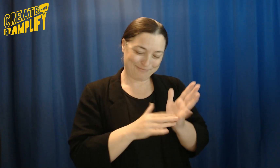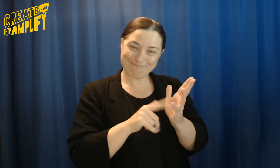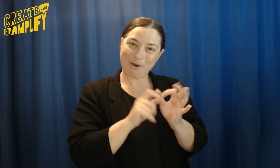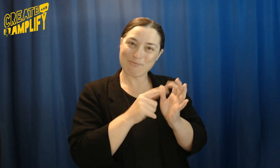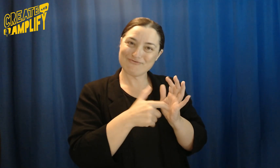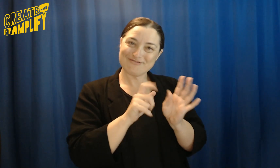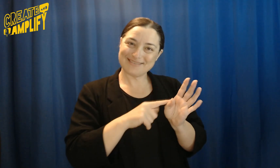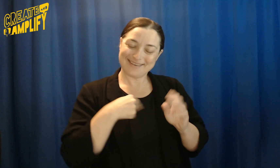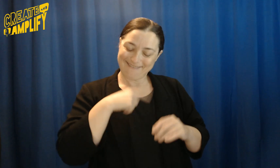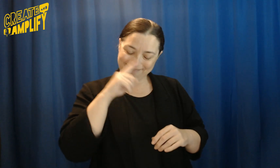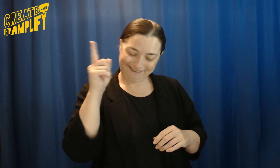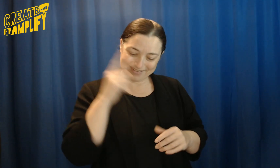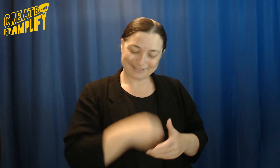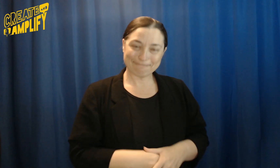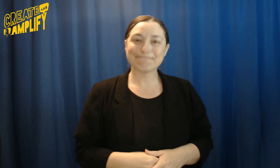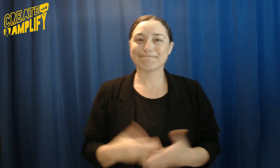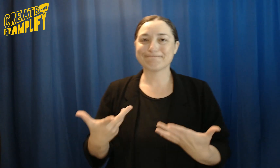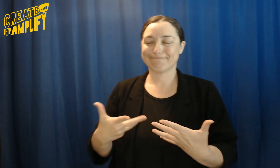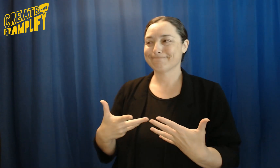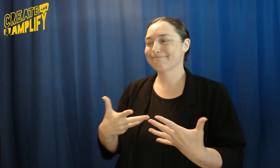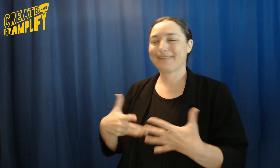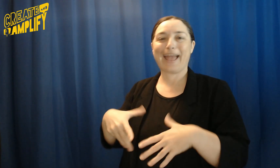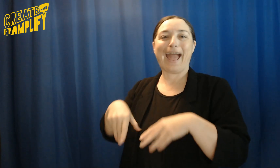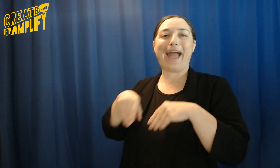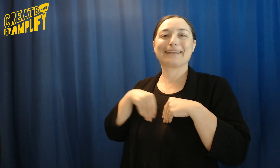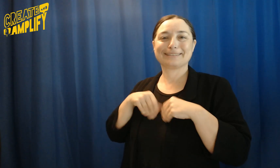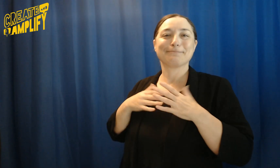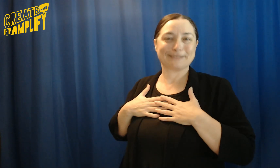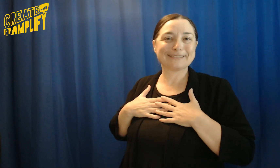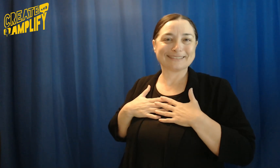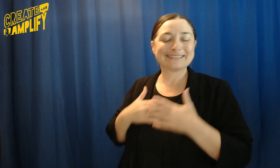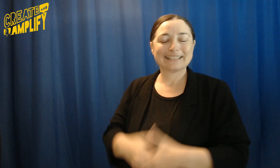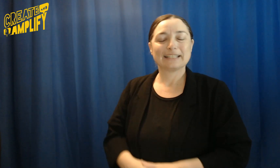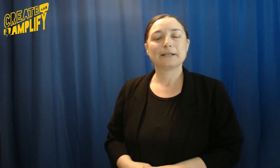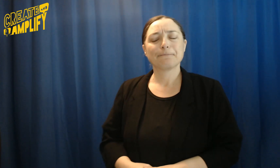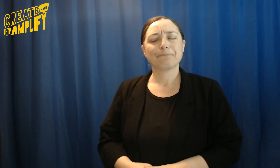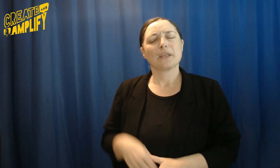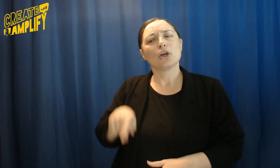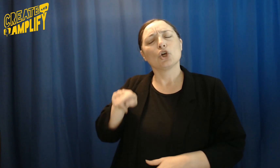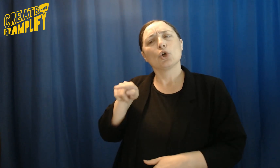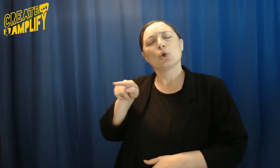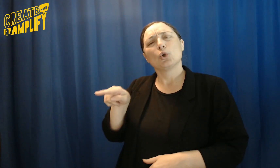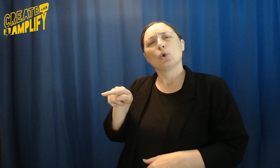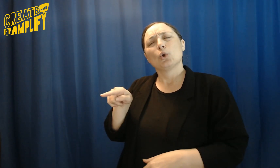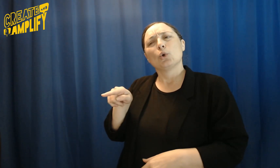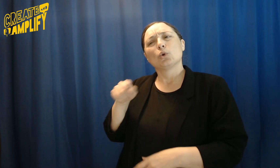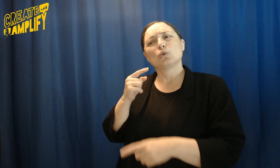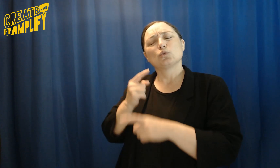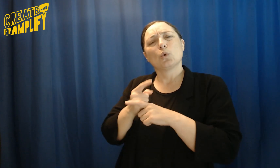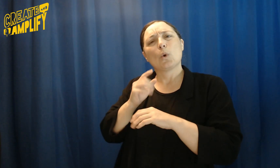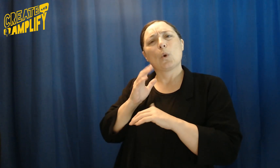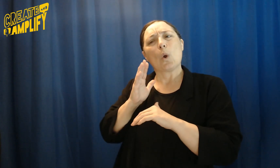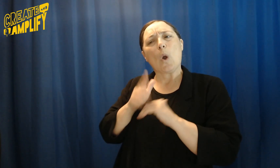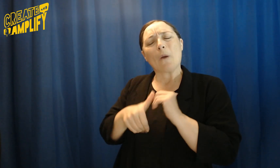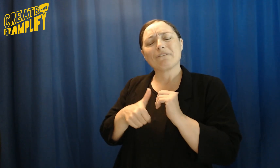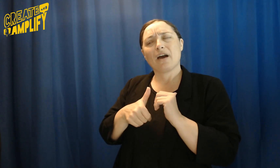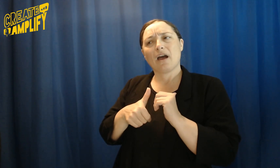Acceptance is part of the process. Yeah. You've made reference a few times already to the fact that you have a bit of